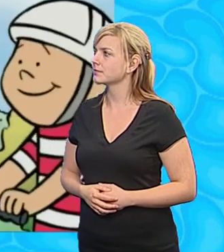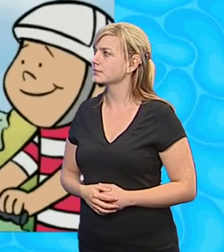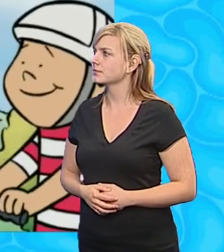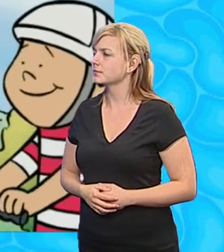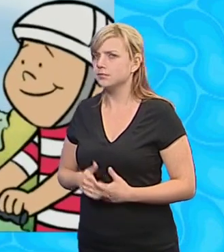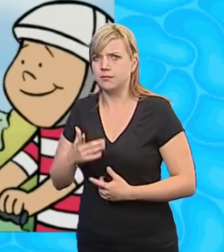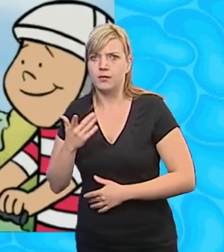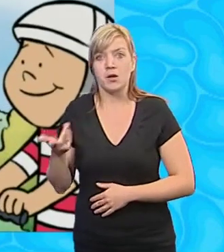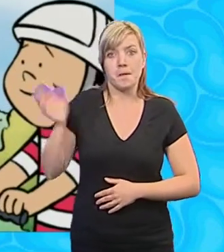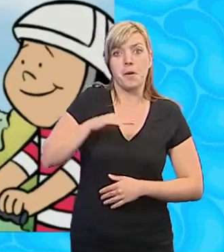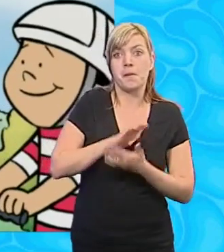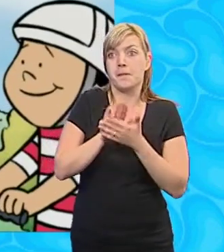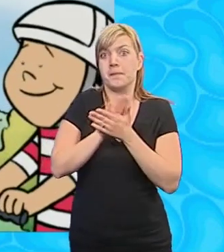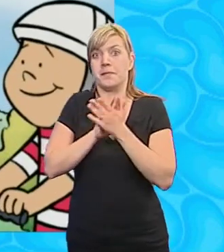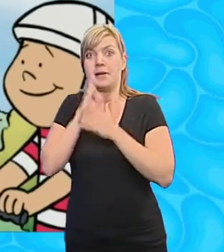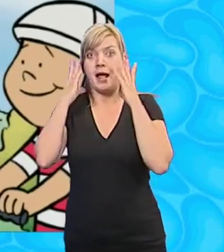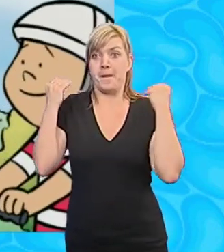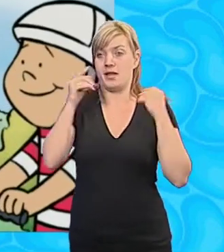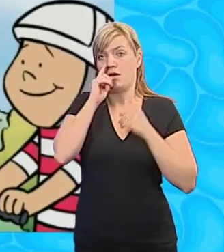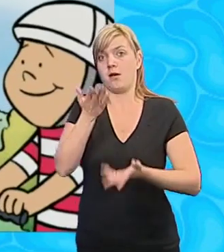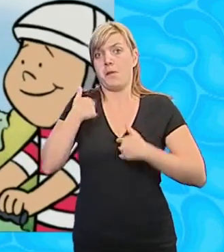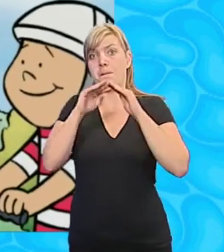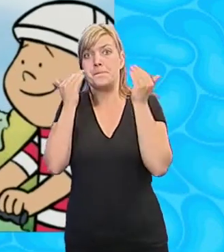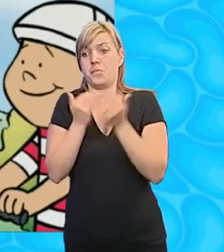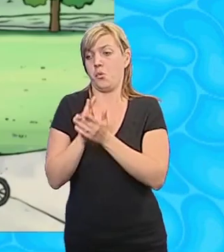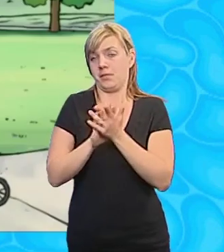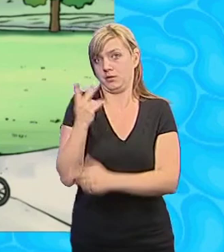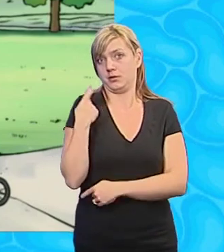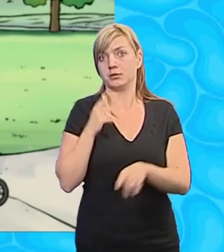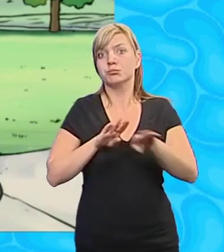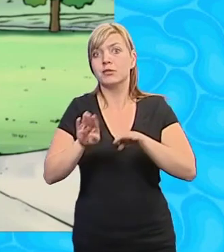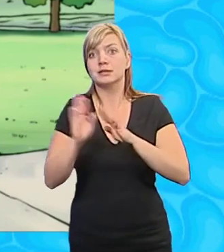Come on, Emily said she'd return my softball today so you and I could practice catching.